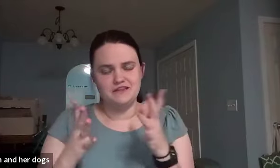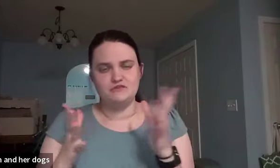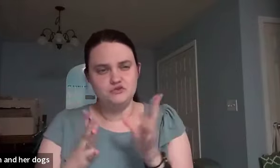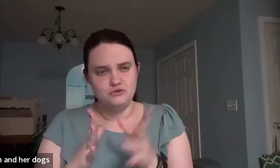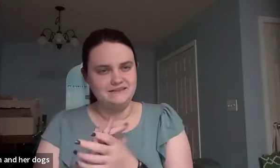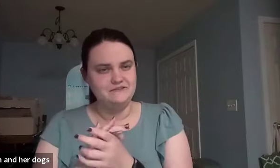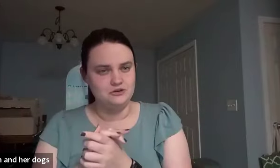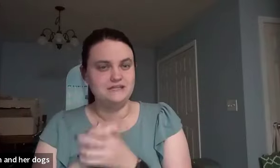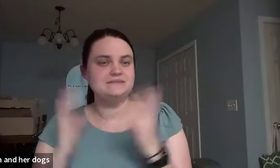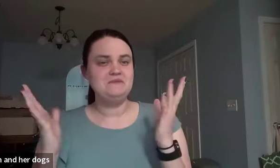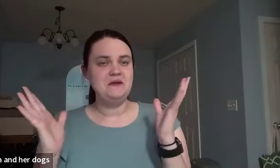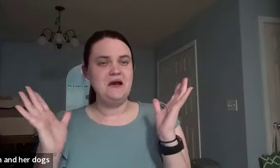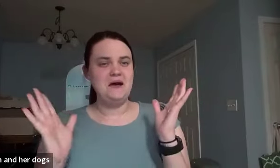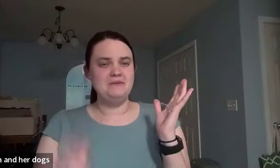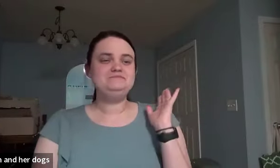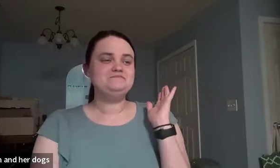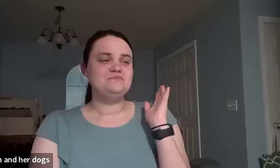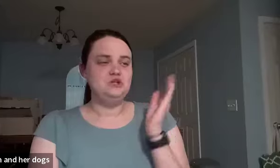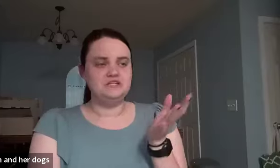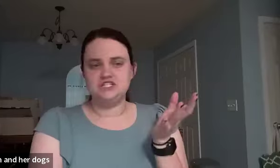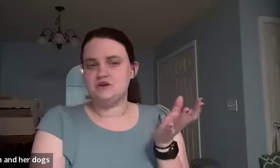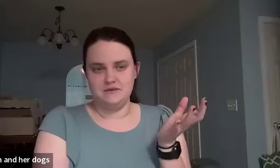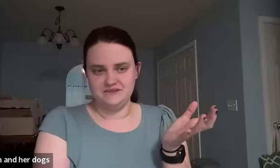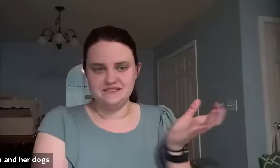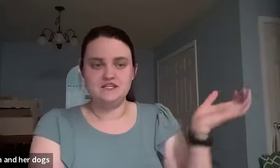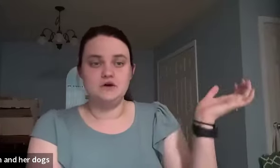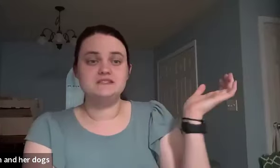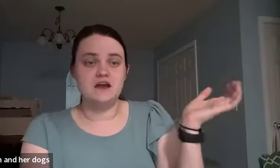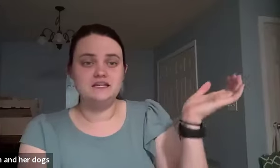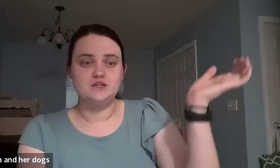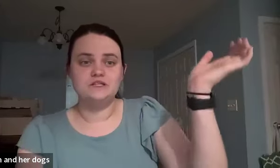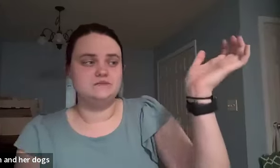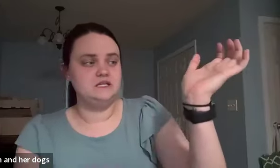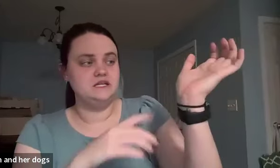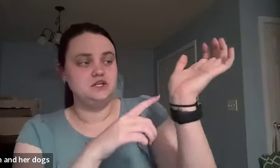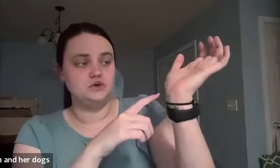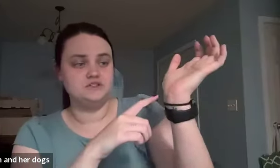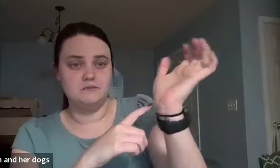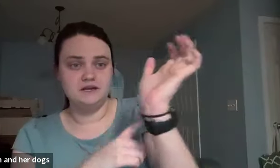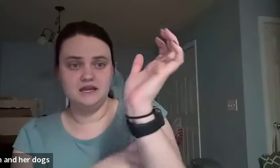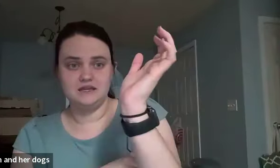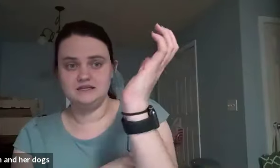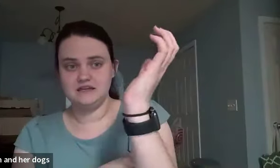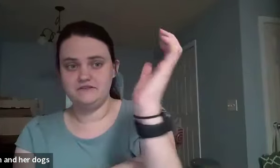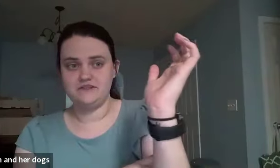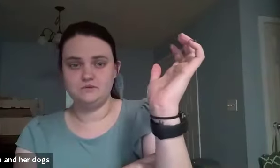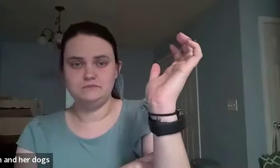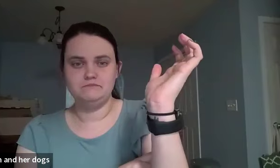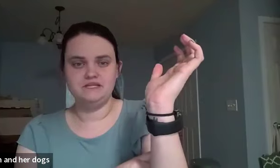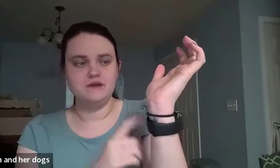like they're both green, leafy greens. You can just go ahead with this. So the sign is going to be your dominant hand is kind of in this weird bent